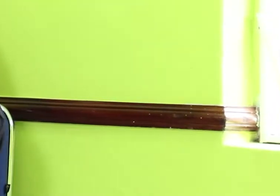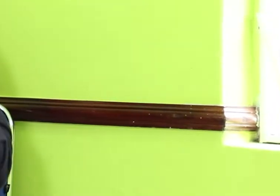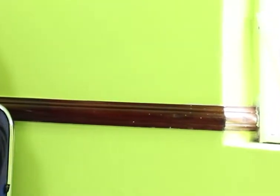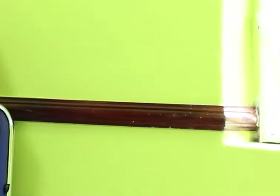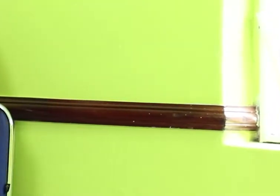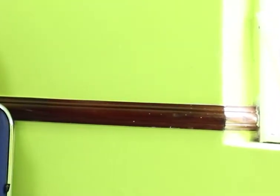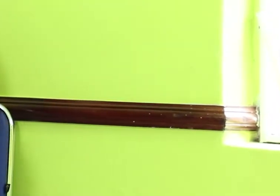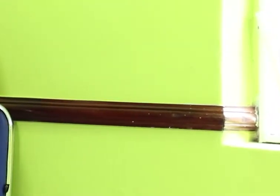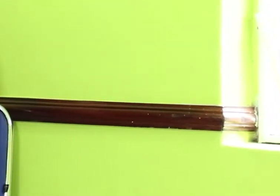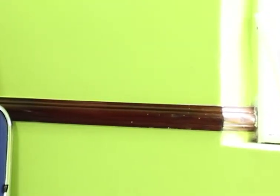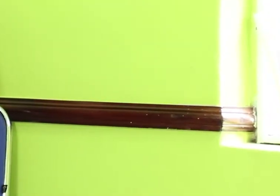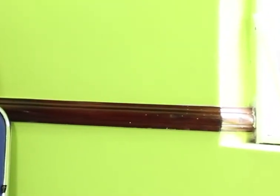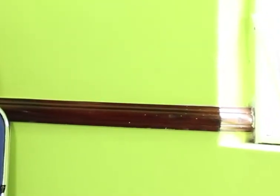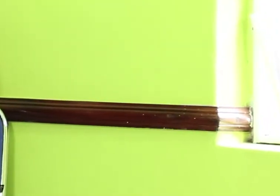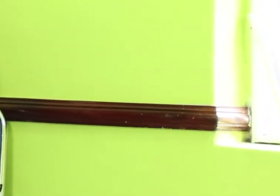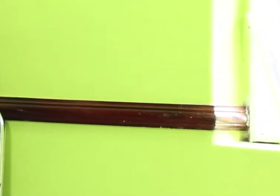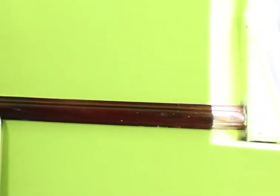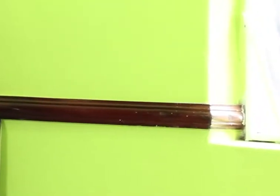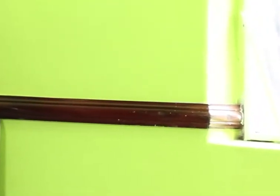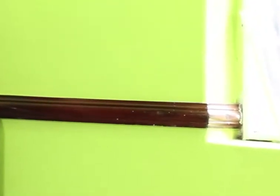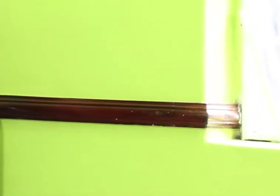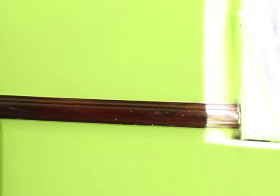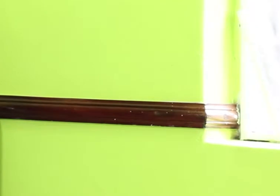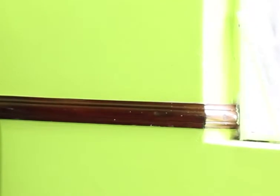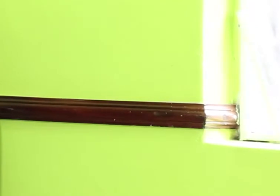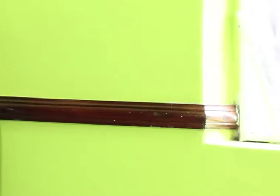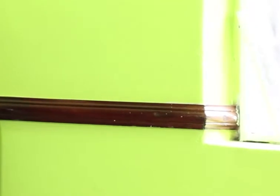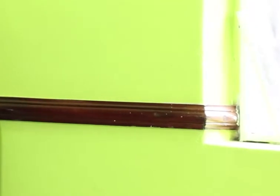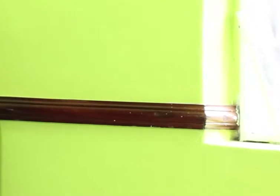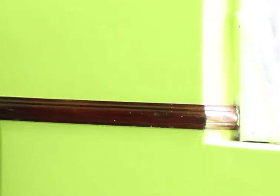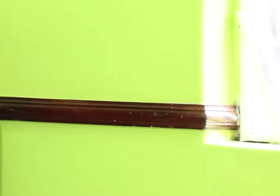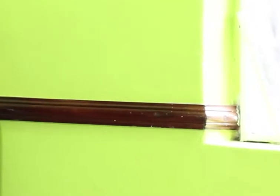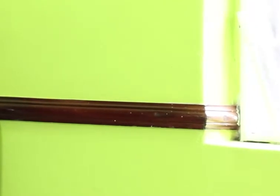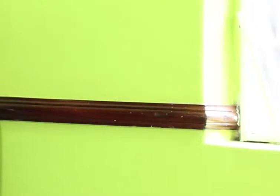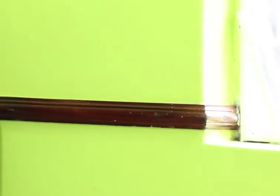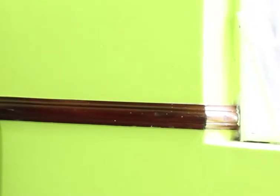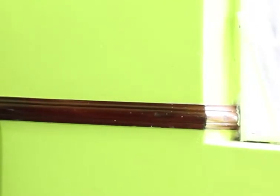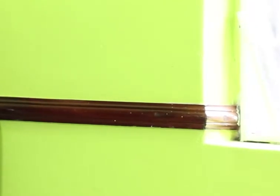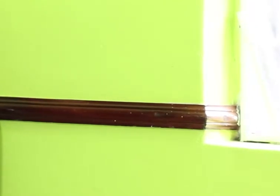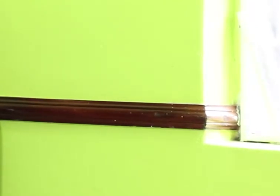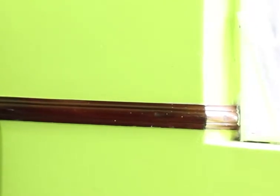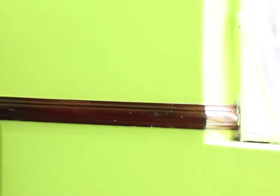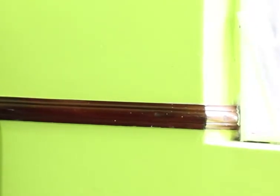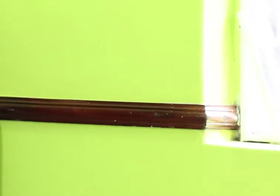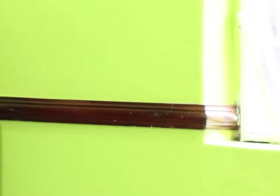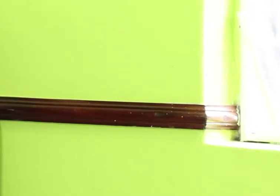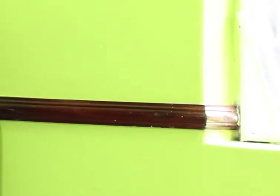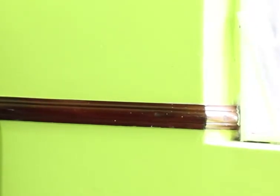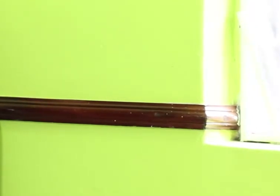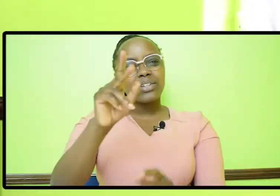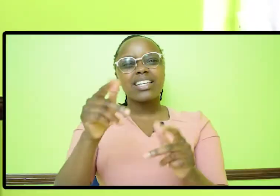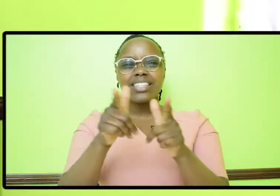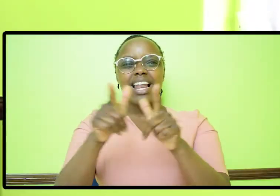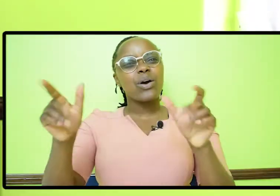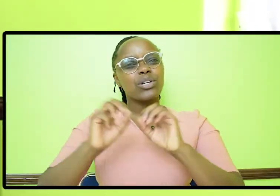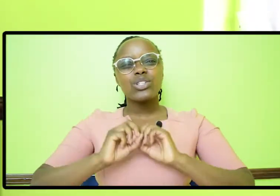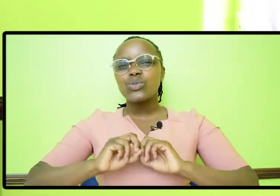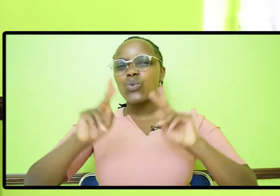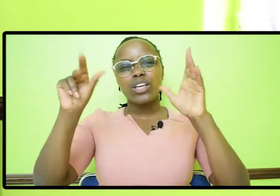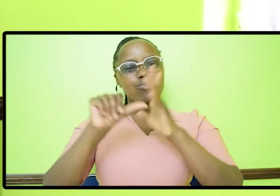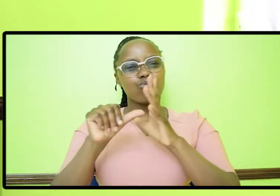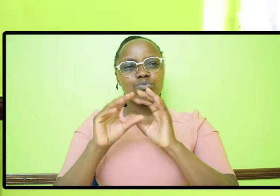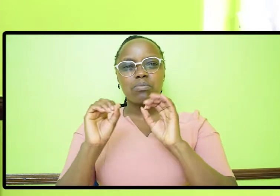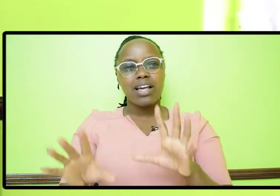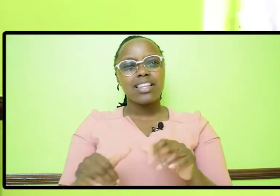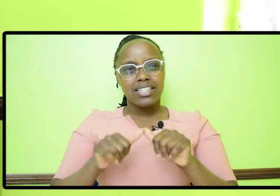Even if you feel like crying, it's allowed. When I remember, I feel like, when I remember, I am overwhelmed. Yeah, it's allowed and